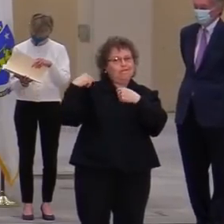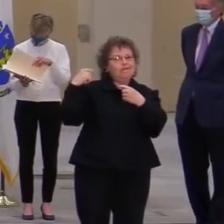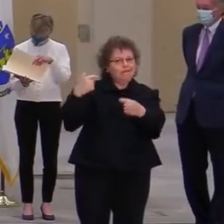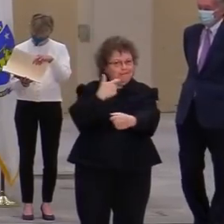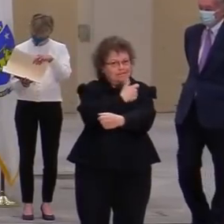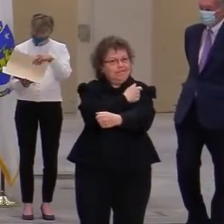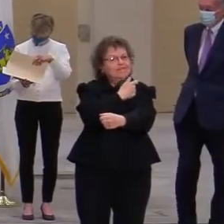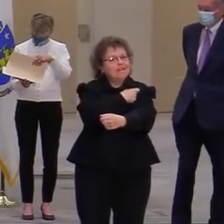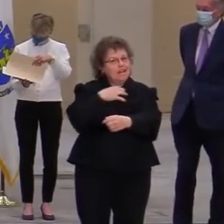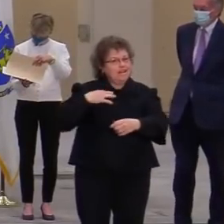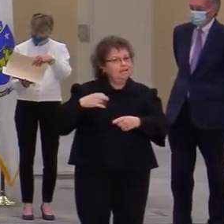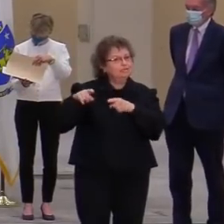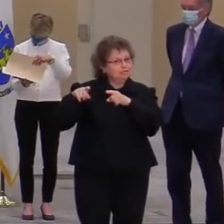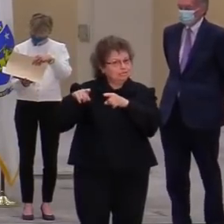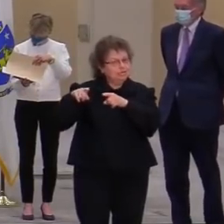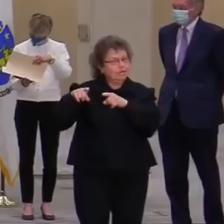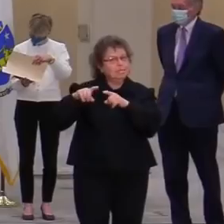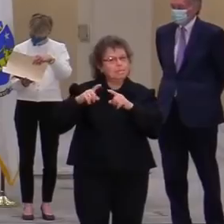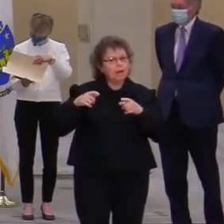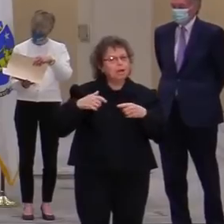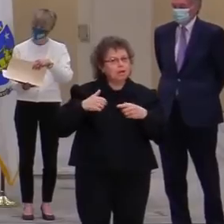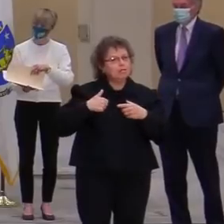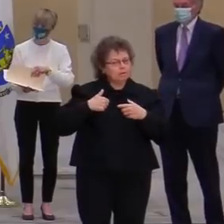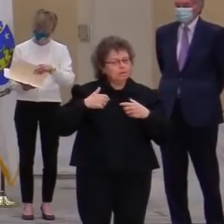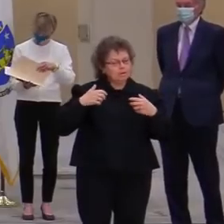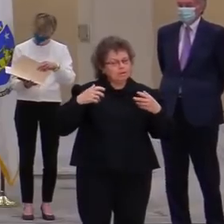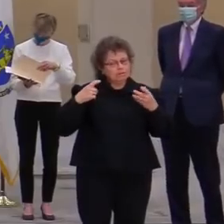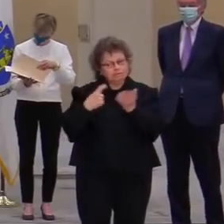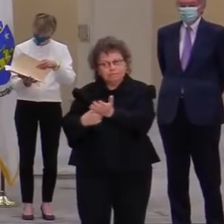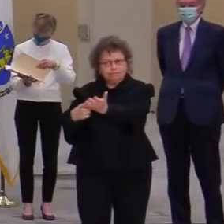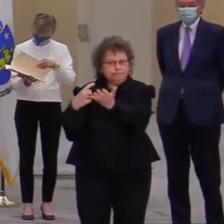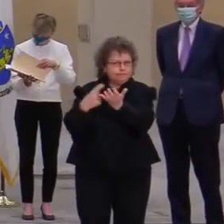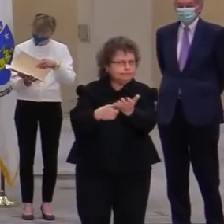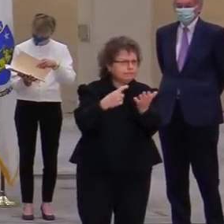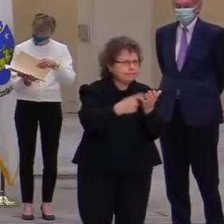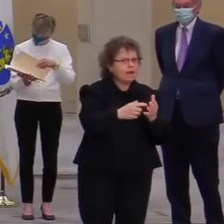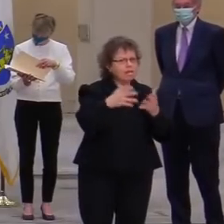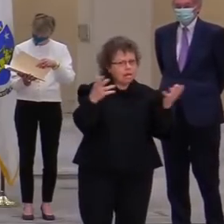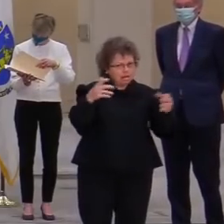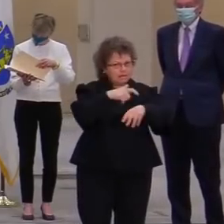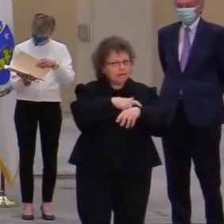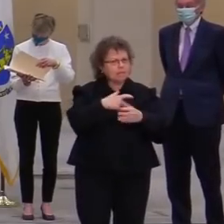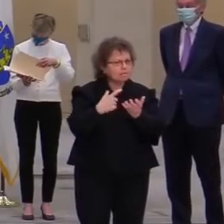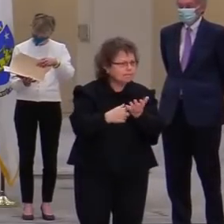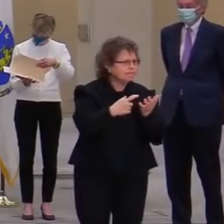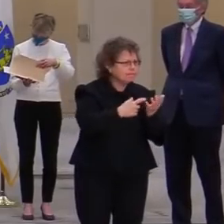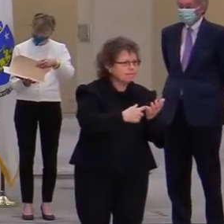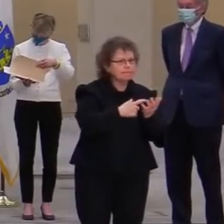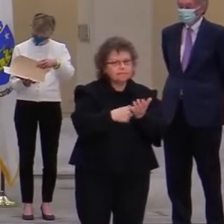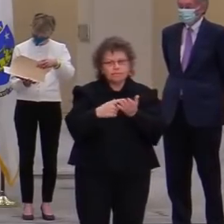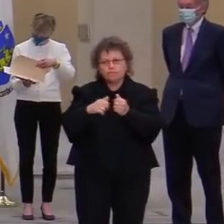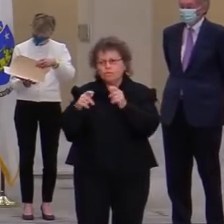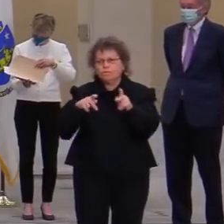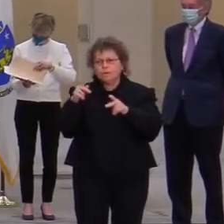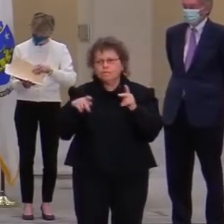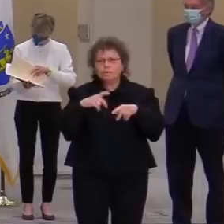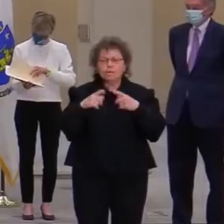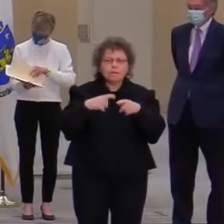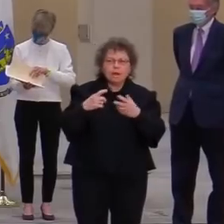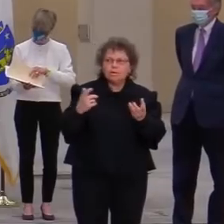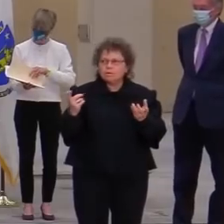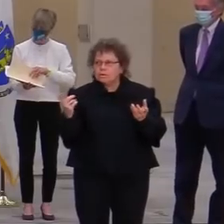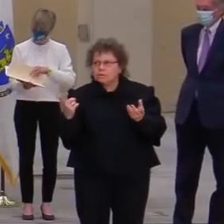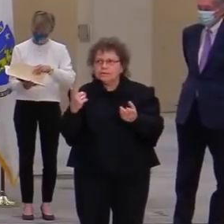process got started. But we spend a lot of time talking to people about not just vaccines, but also about testing